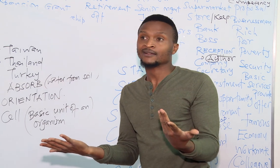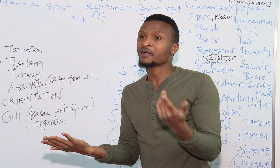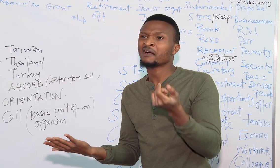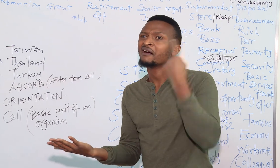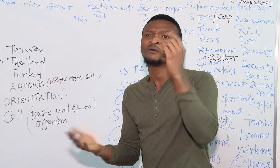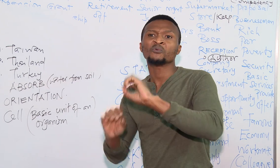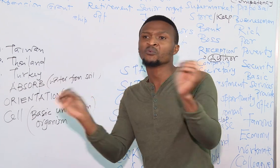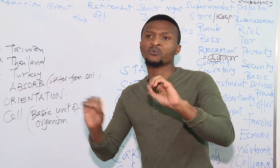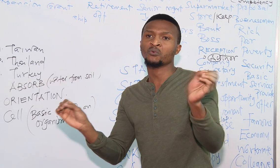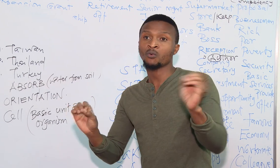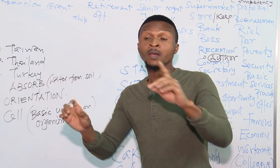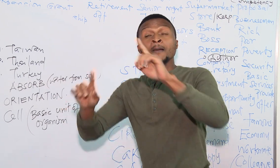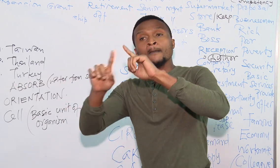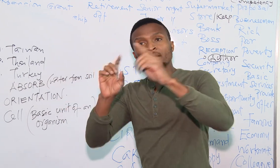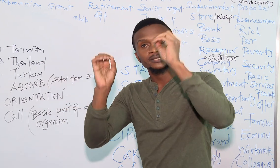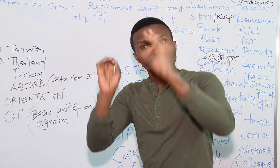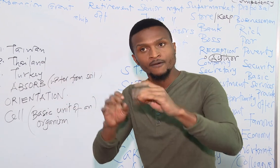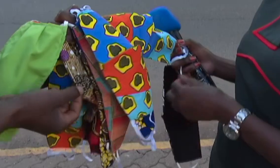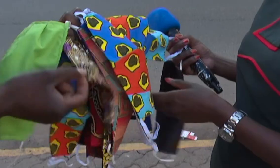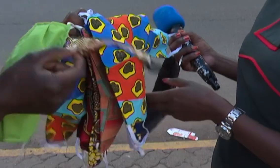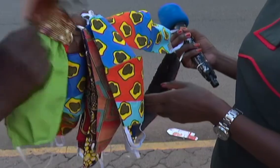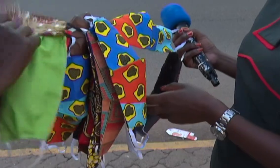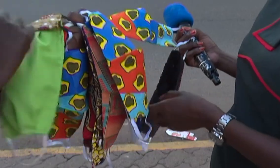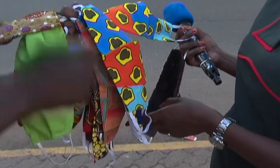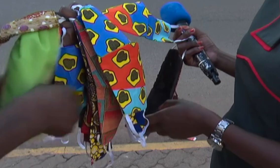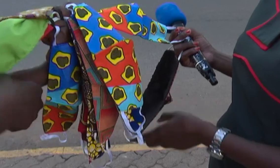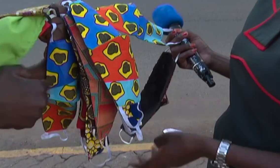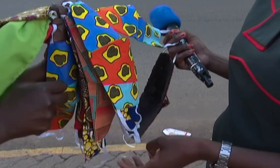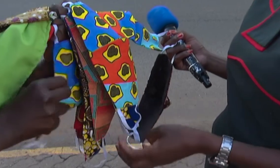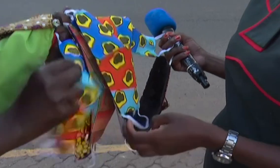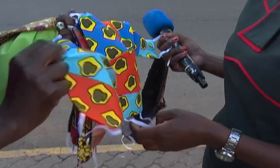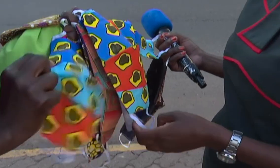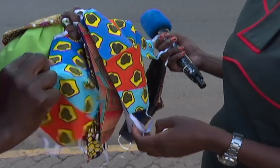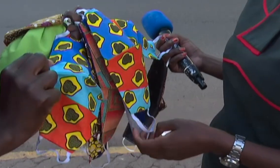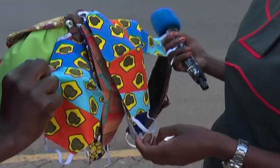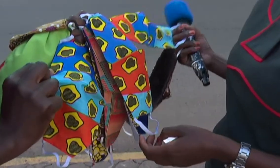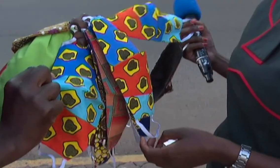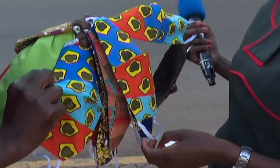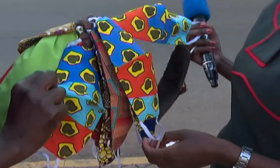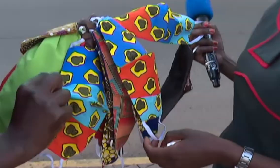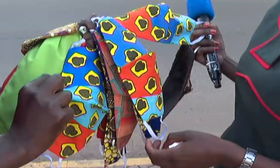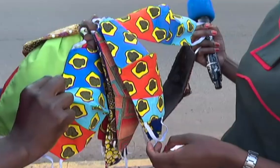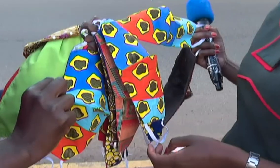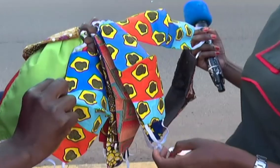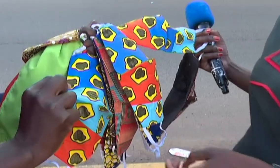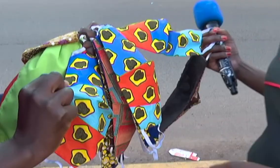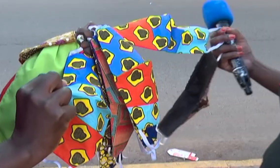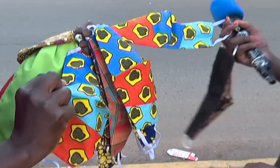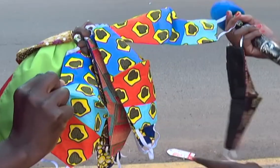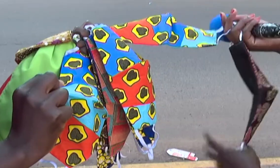without a proper meaning. Regular masks used by a majority of the population, including the deaf, cover